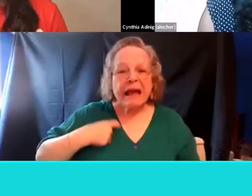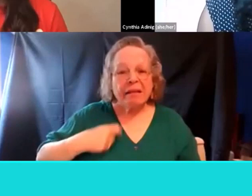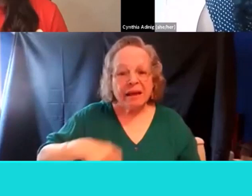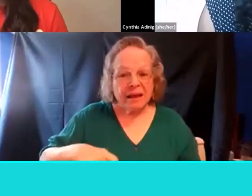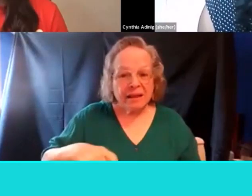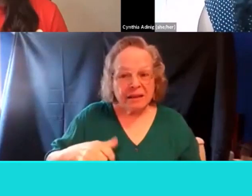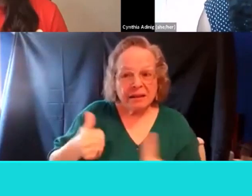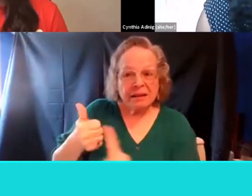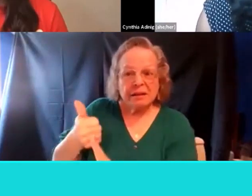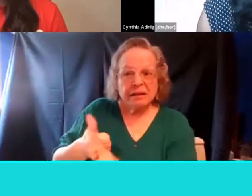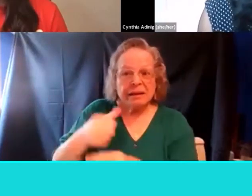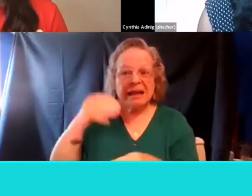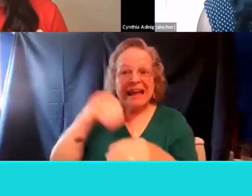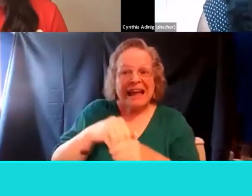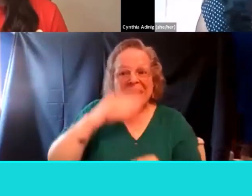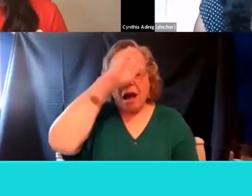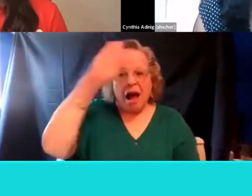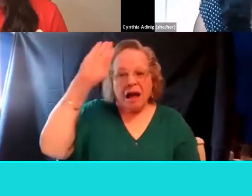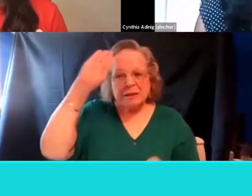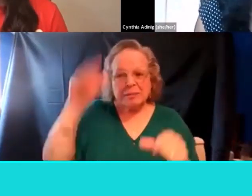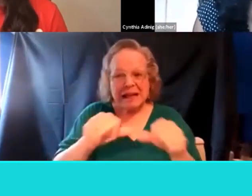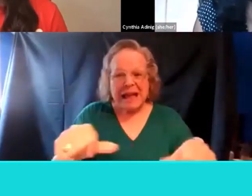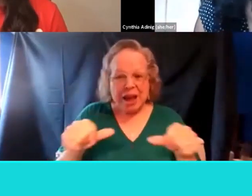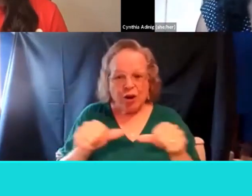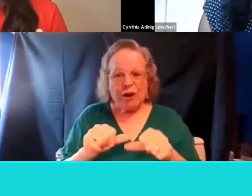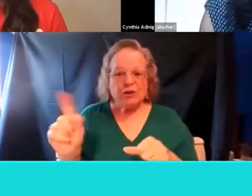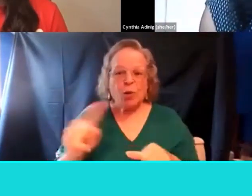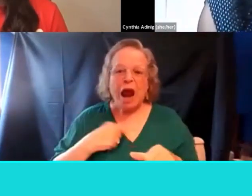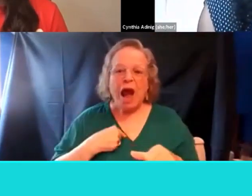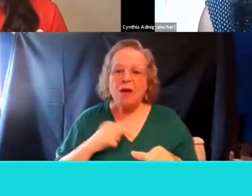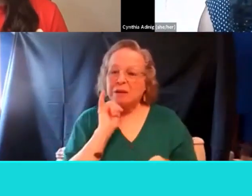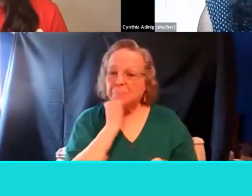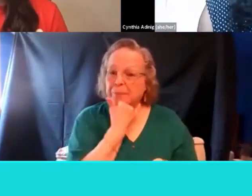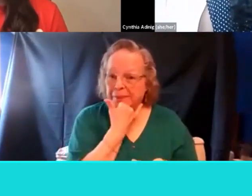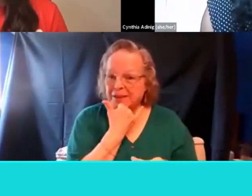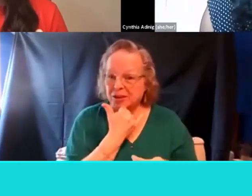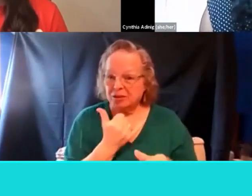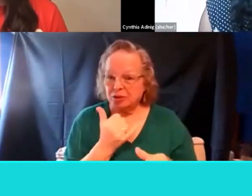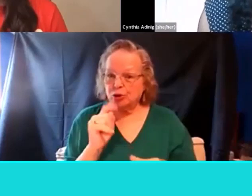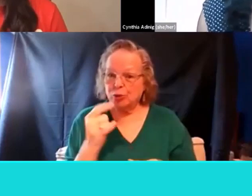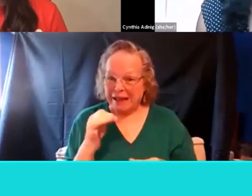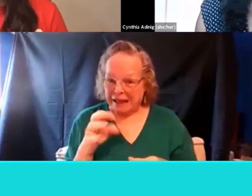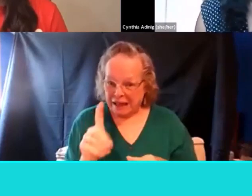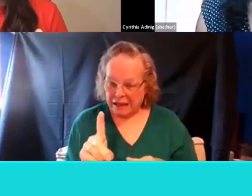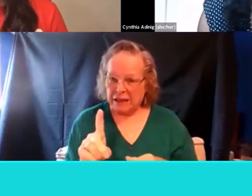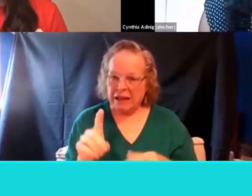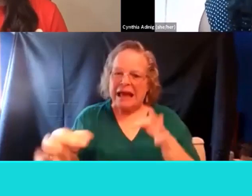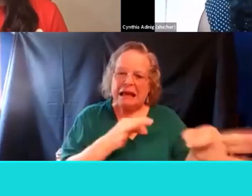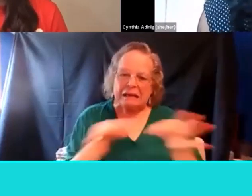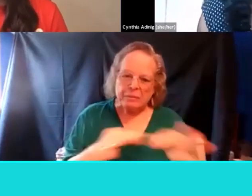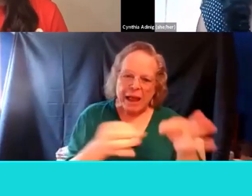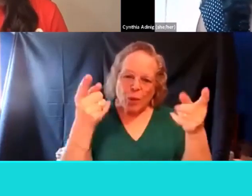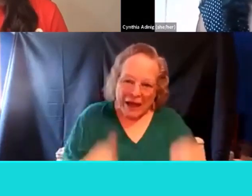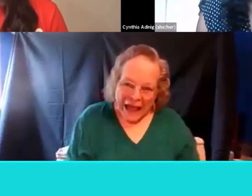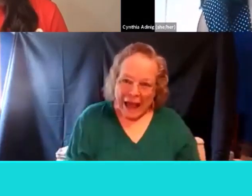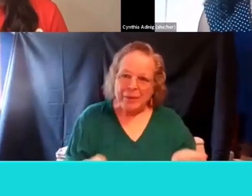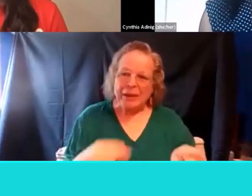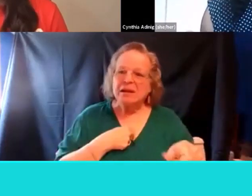diagnoses and disabilities, you're much more likely to get denied at either or both of